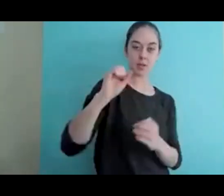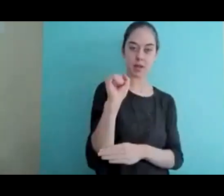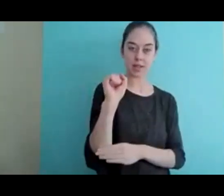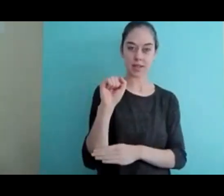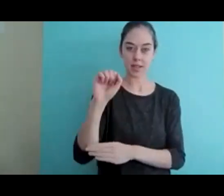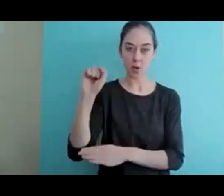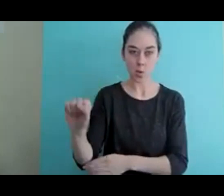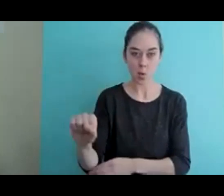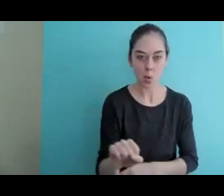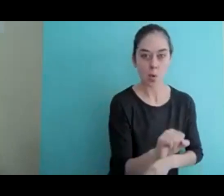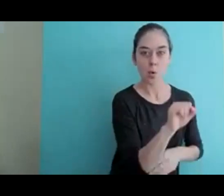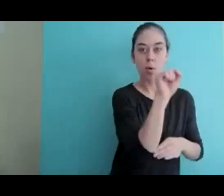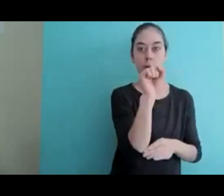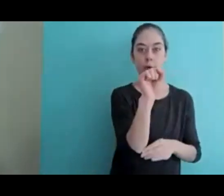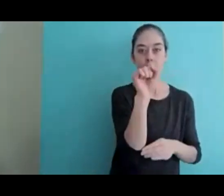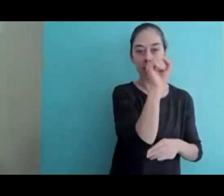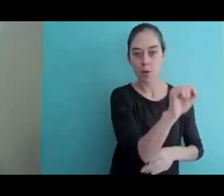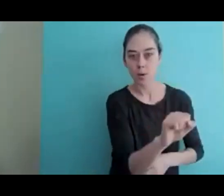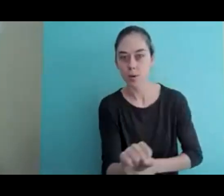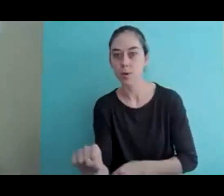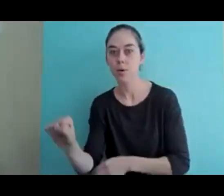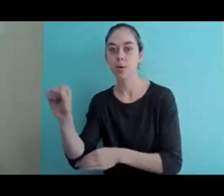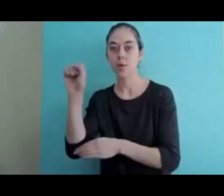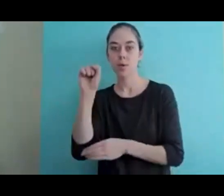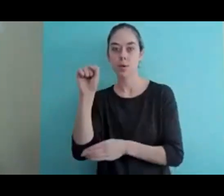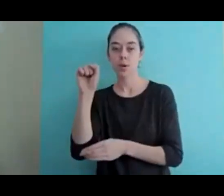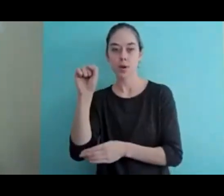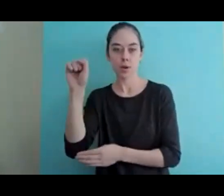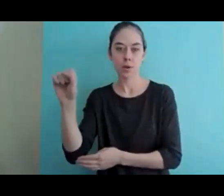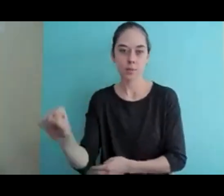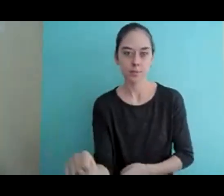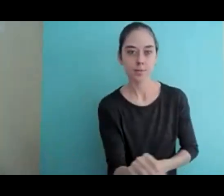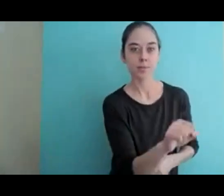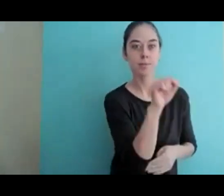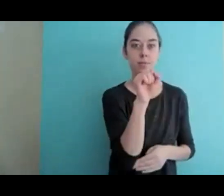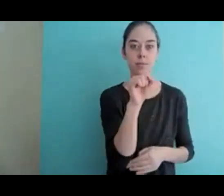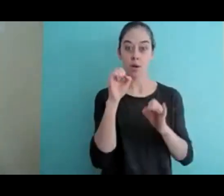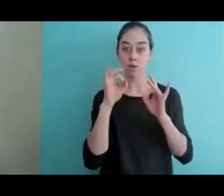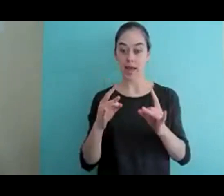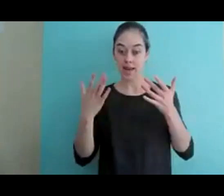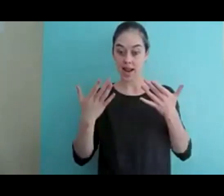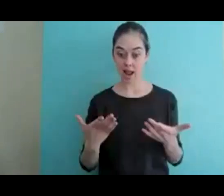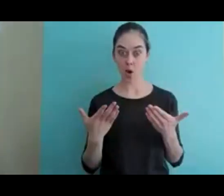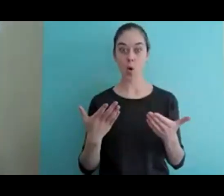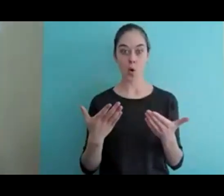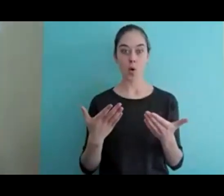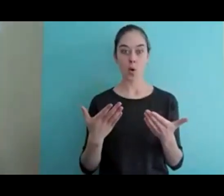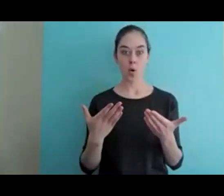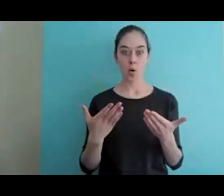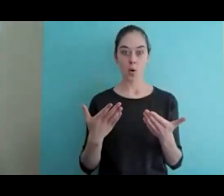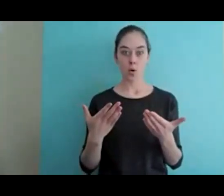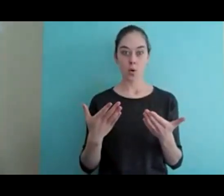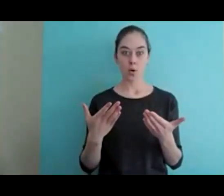Go back up to the center. Round and back up. Okay, now this time, I'm rolling